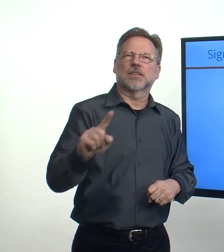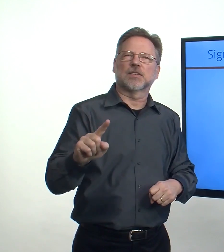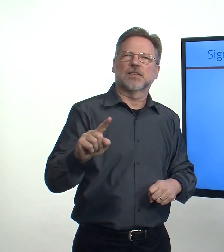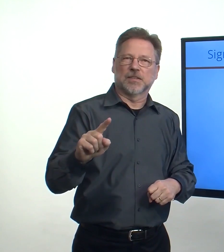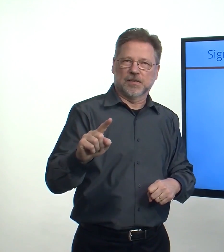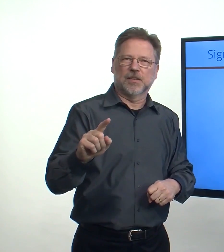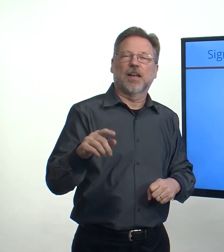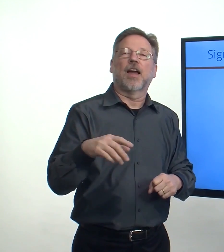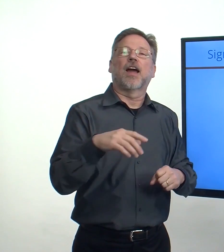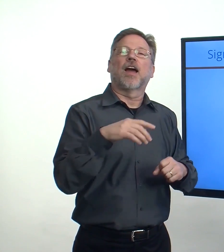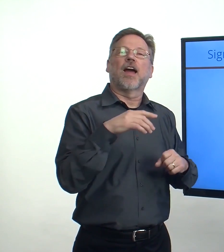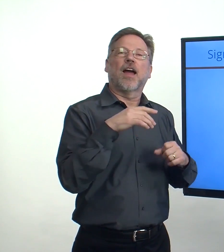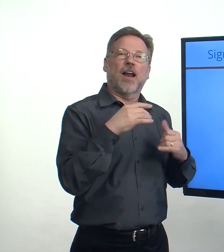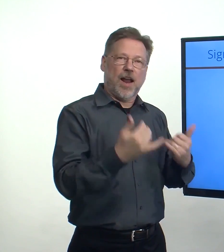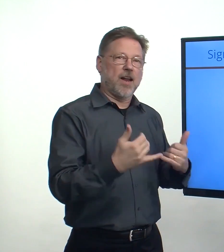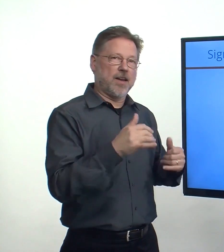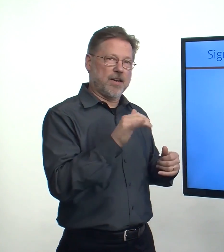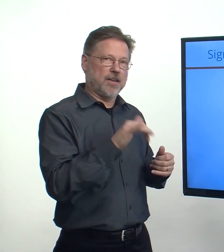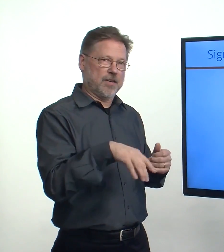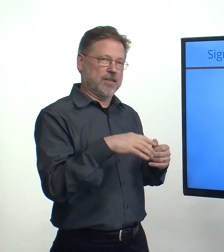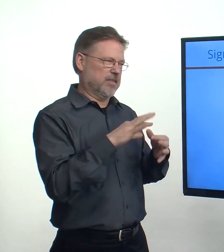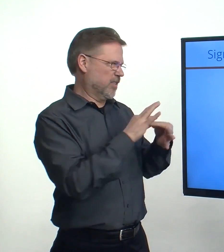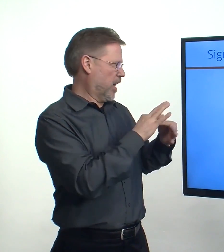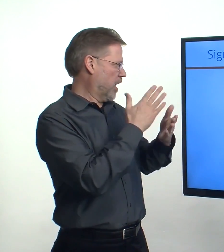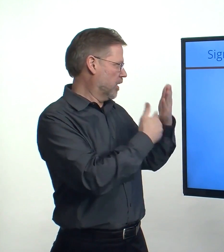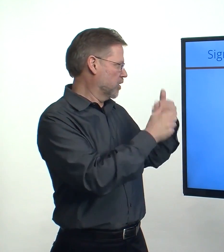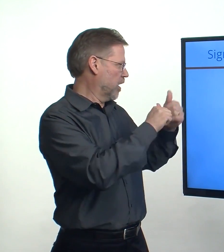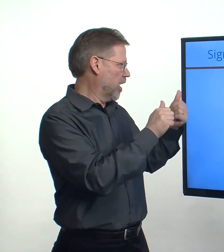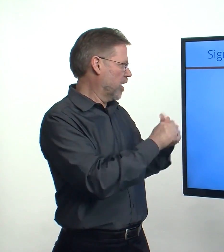DEZ. So that was for hand shape.